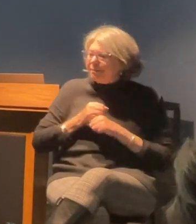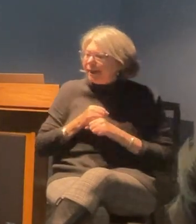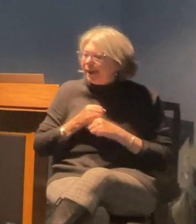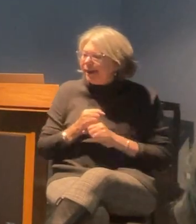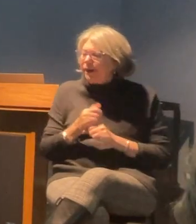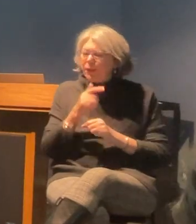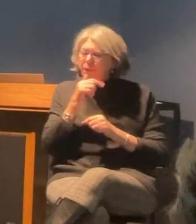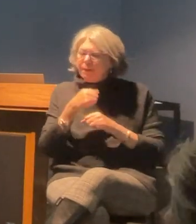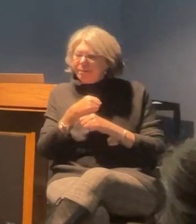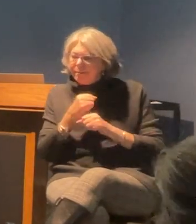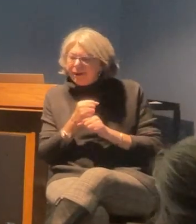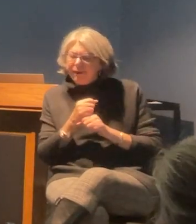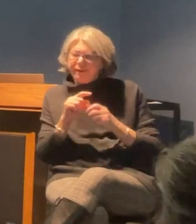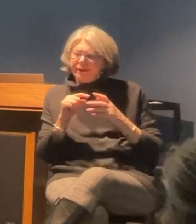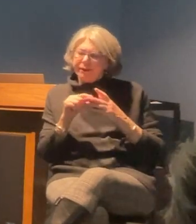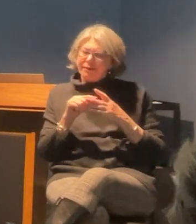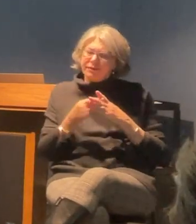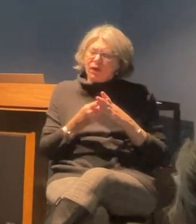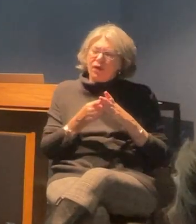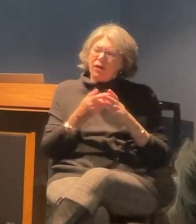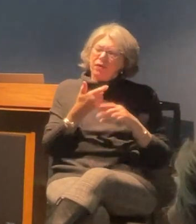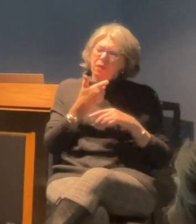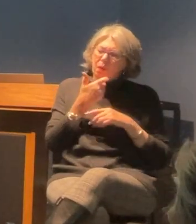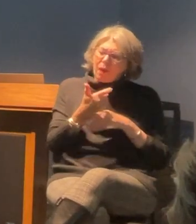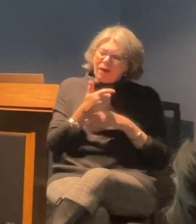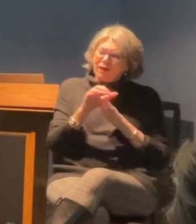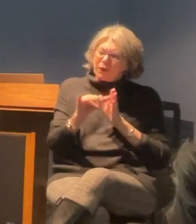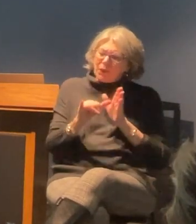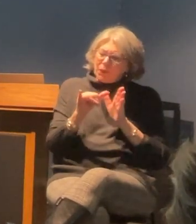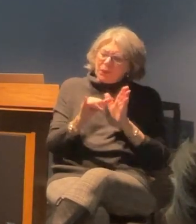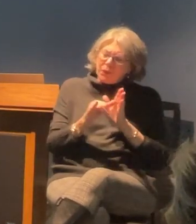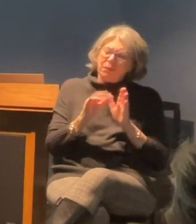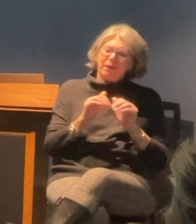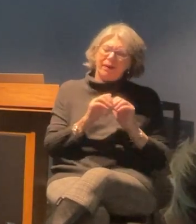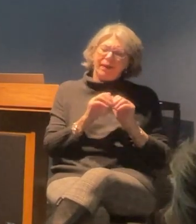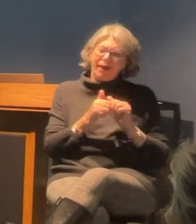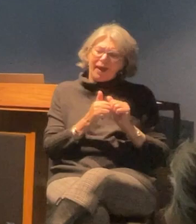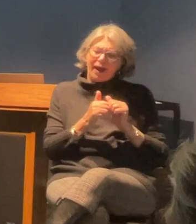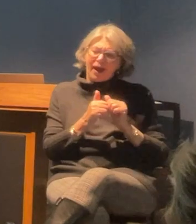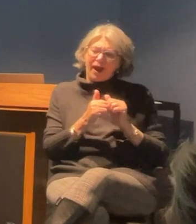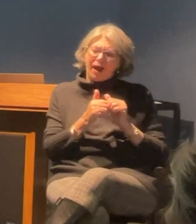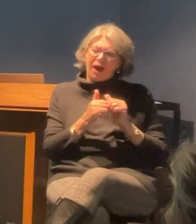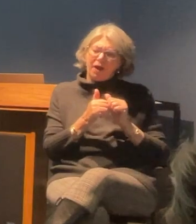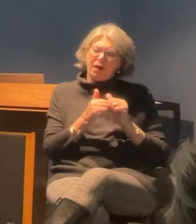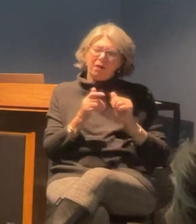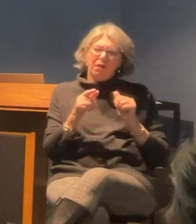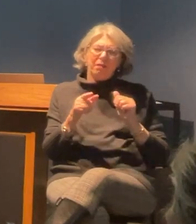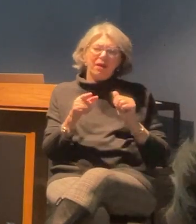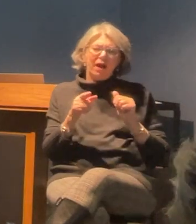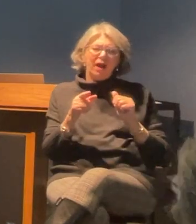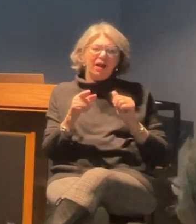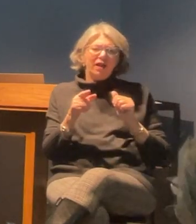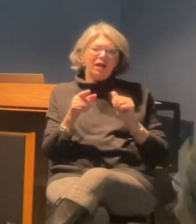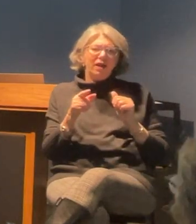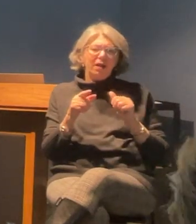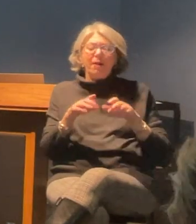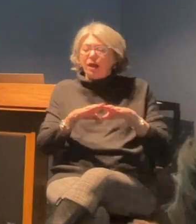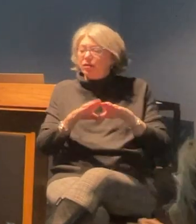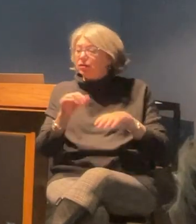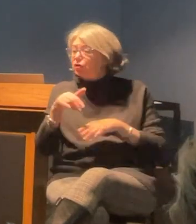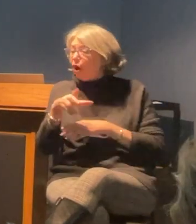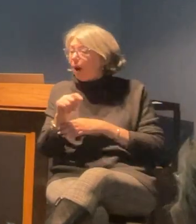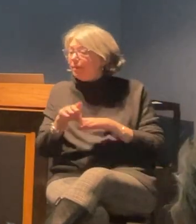and who made it, and I started watch a lot of like YouTubes about like how my carpets is being made, and it